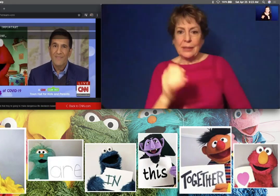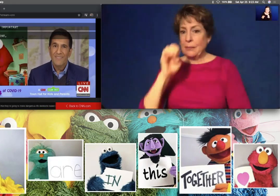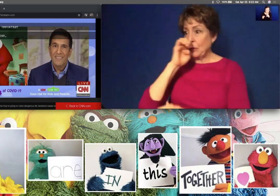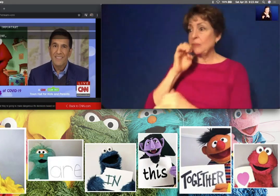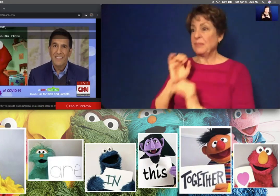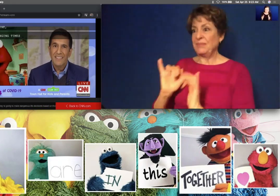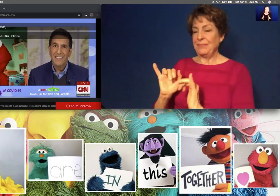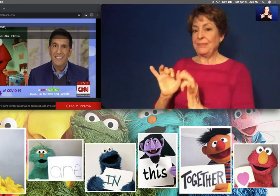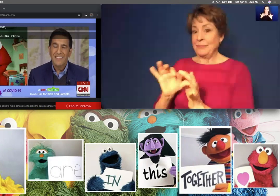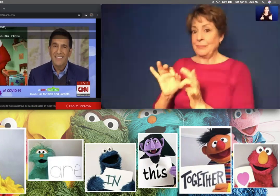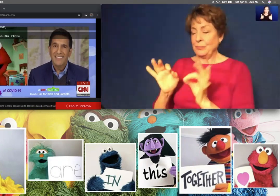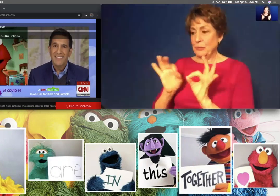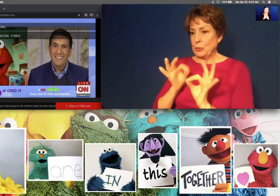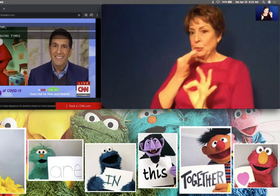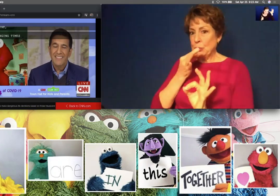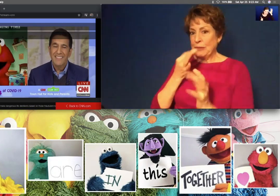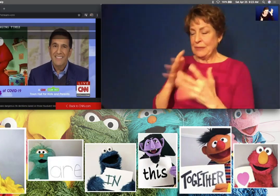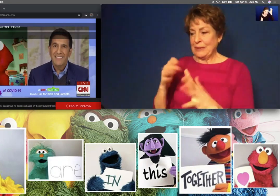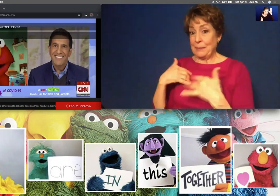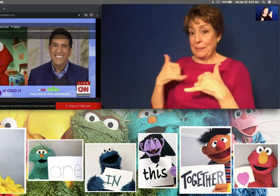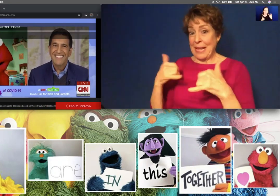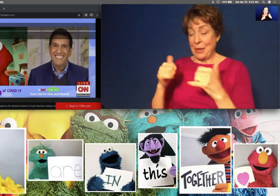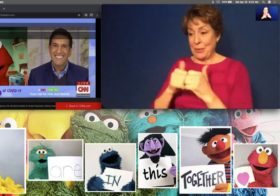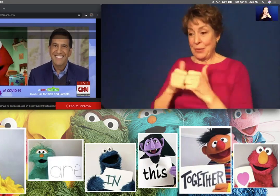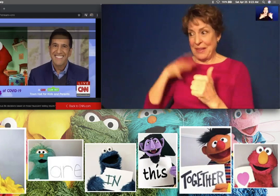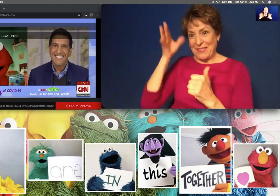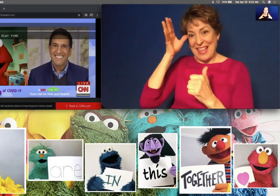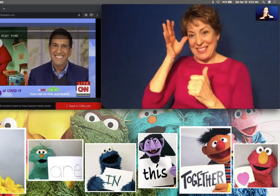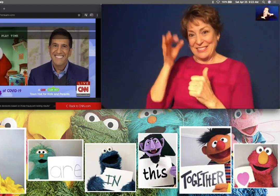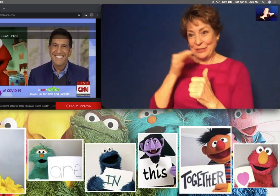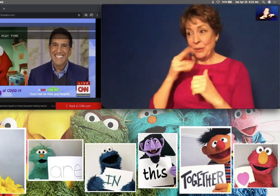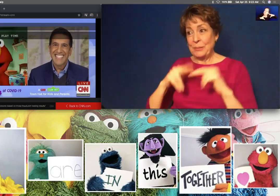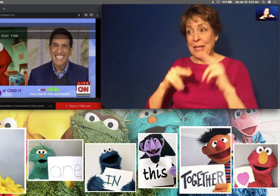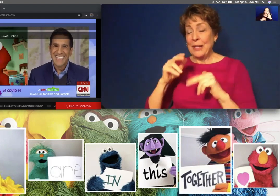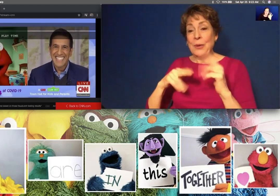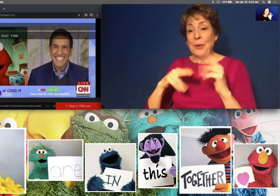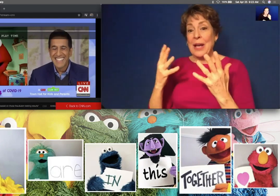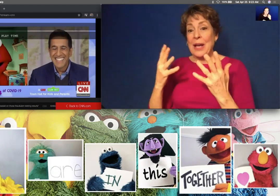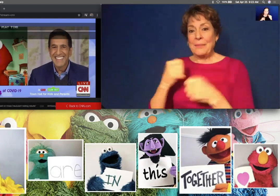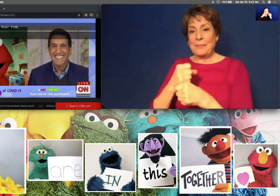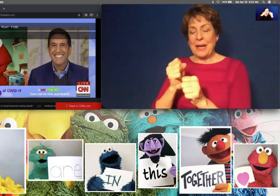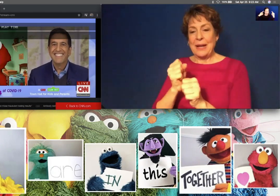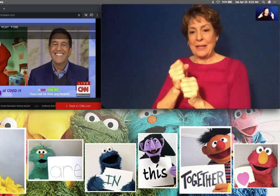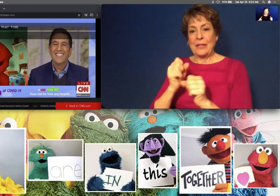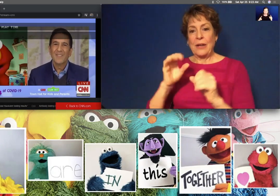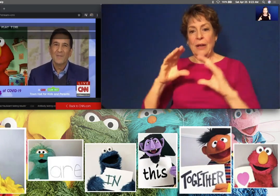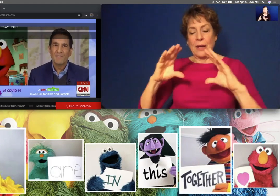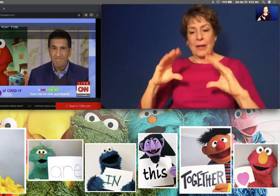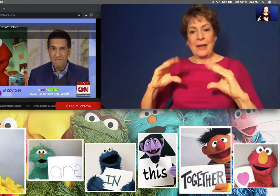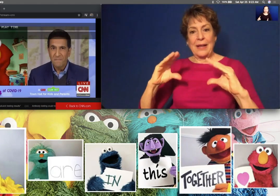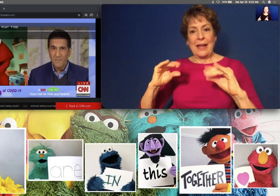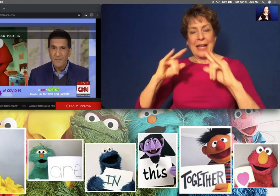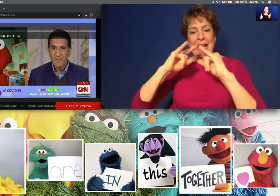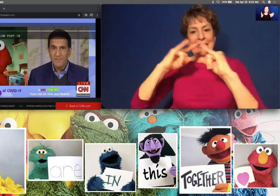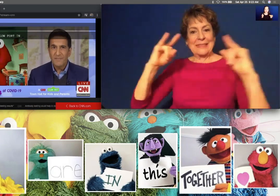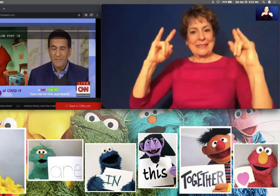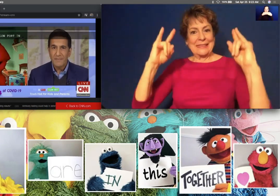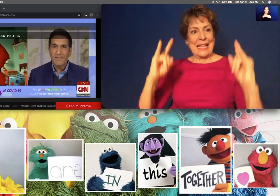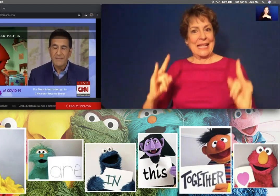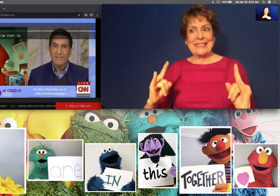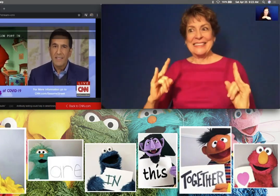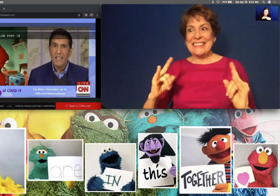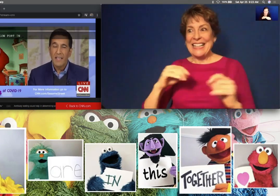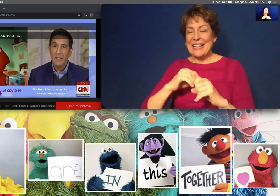his daddy. Oh, we're building a pillow fort in the living room. Yeah. Oh, but first, Elmo has a question for